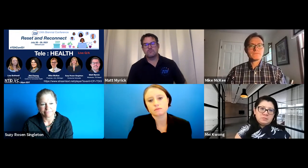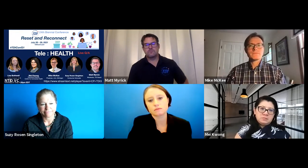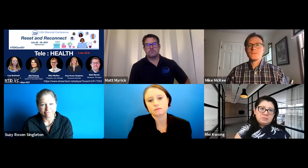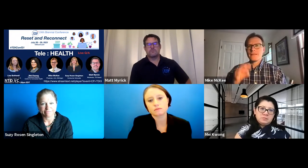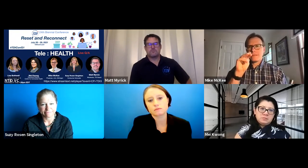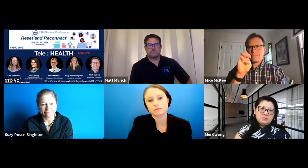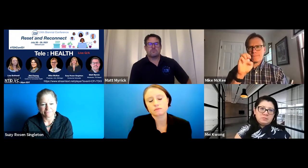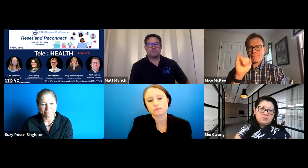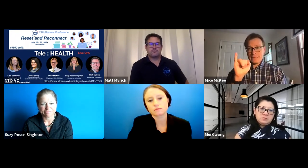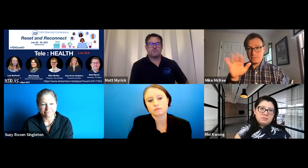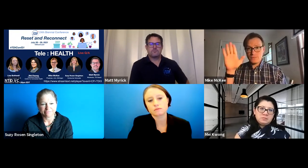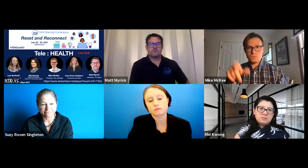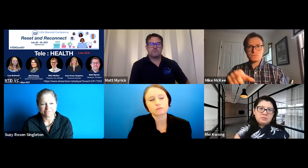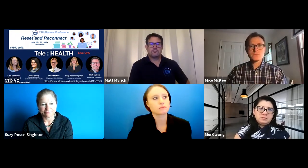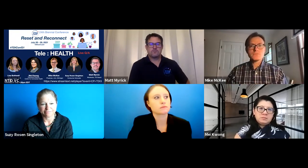too.